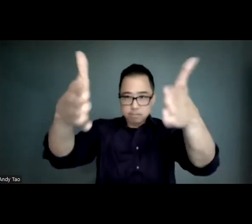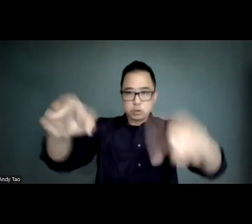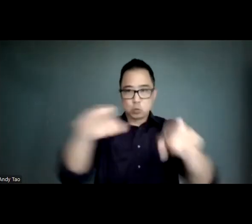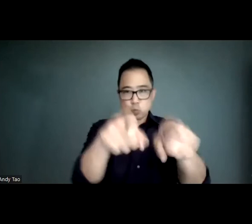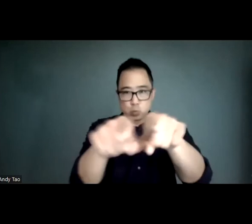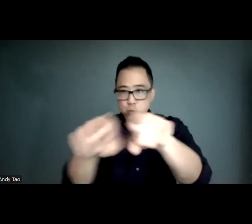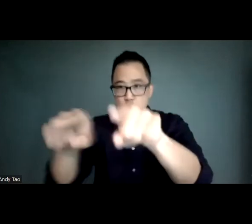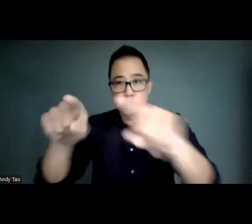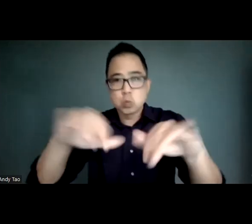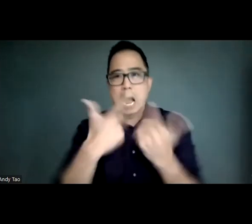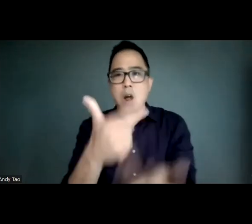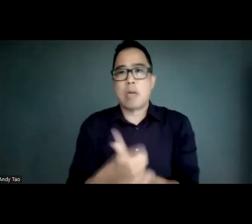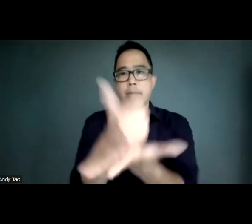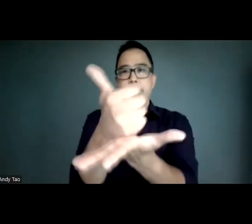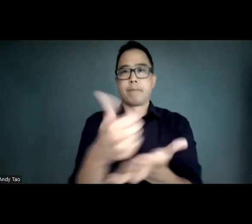Now,